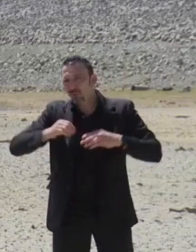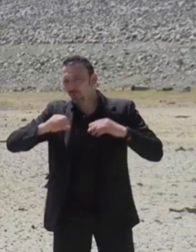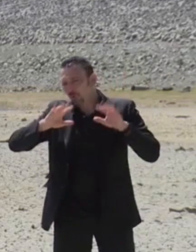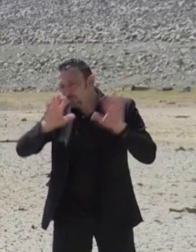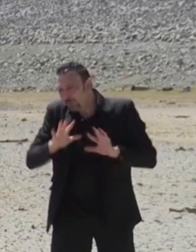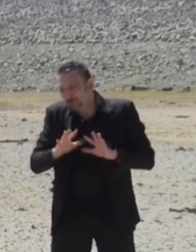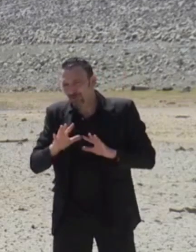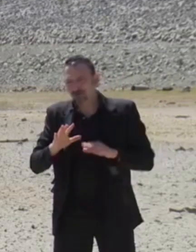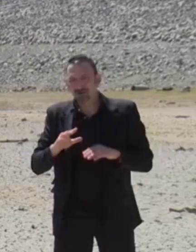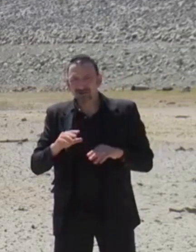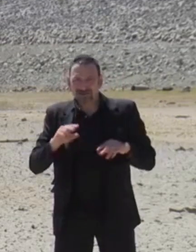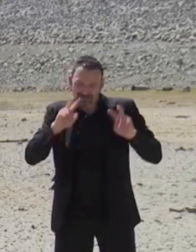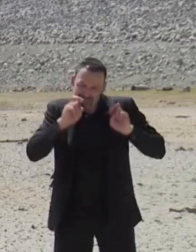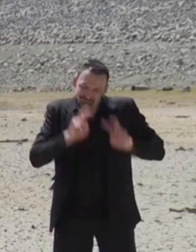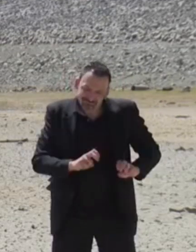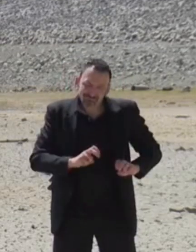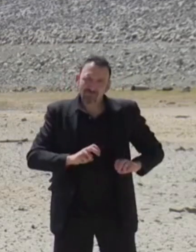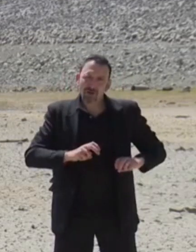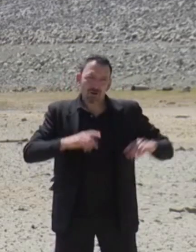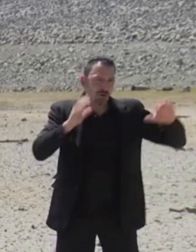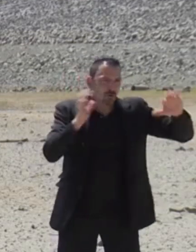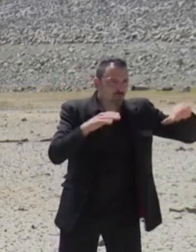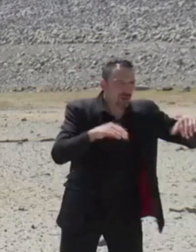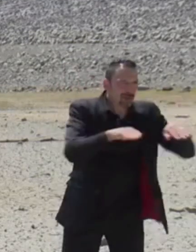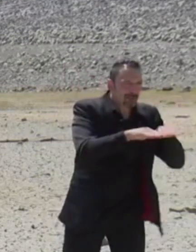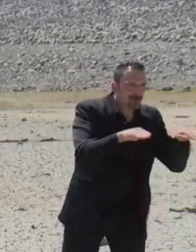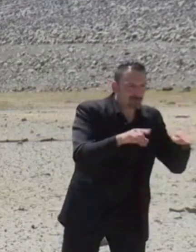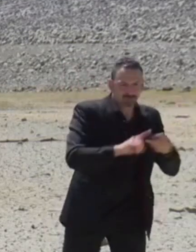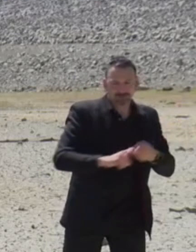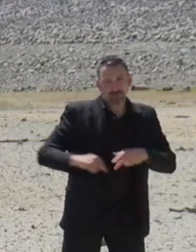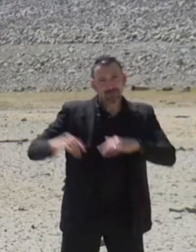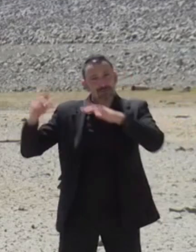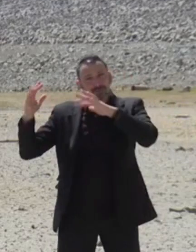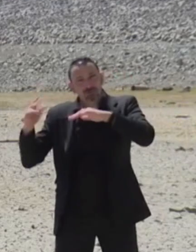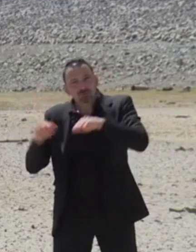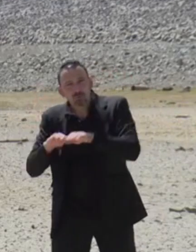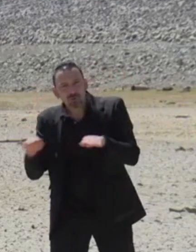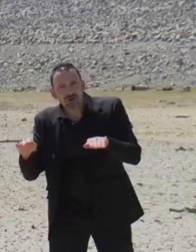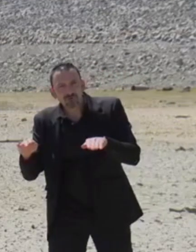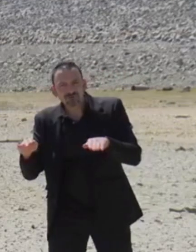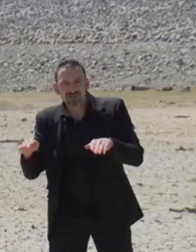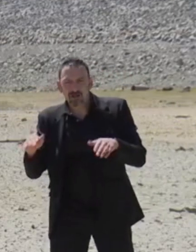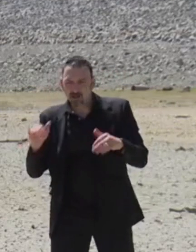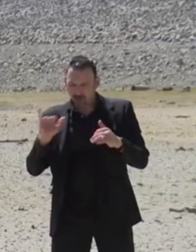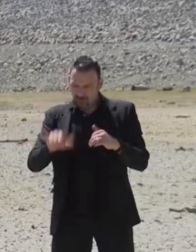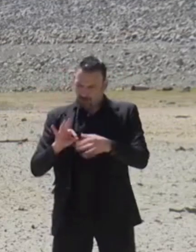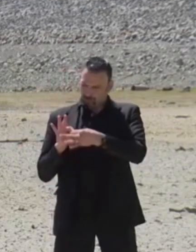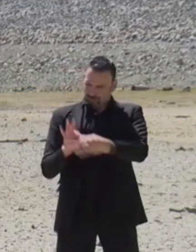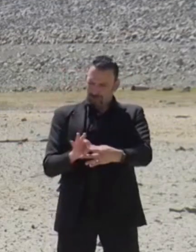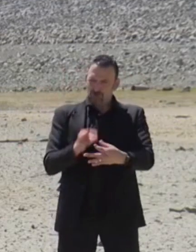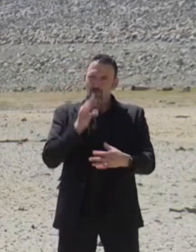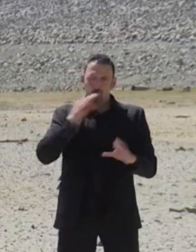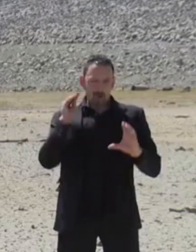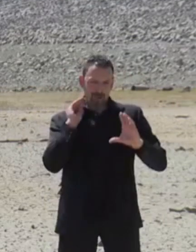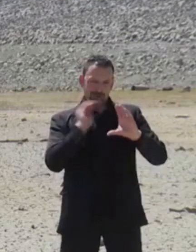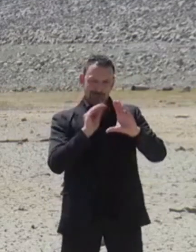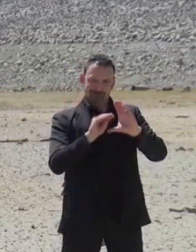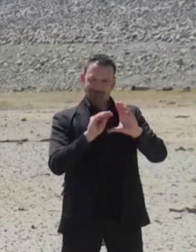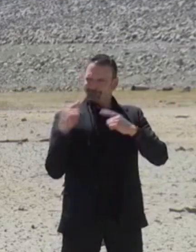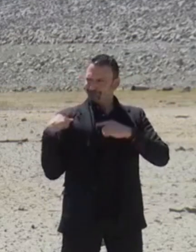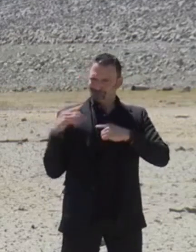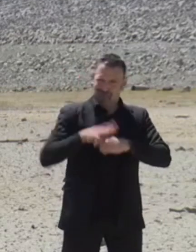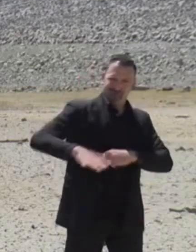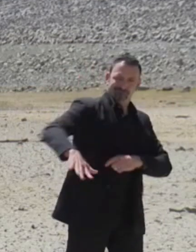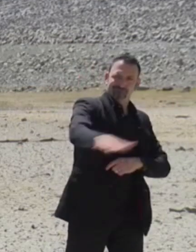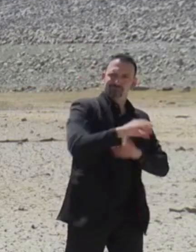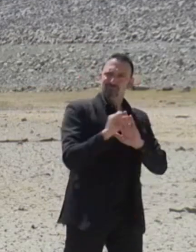and snow and what it means to our water supplies in the state. We recognize that, obviously, coming out